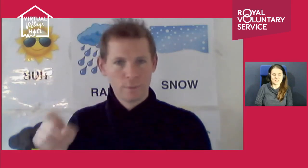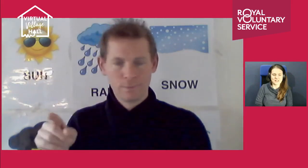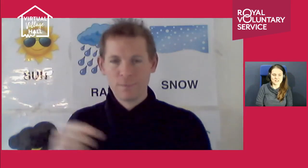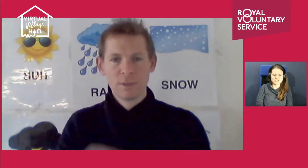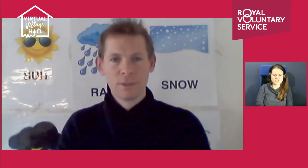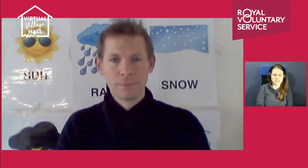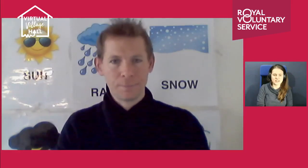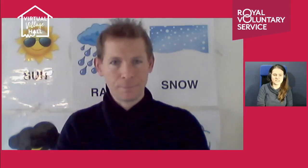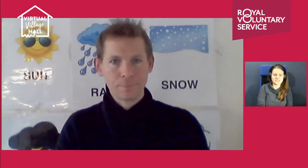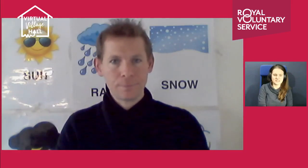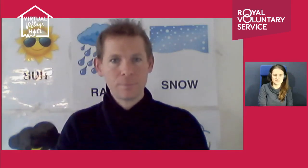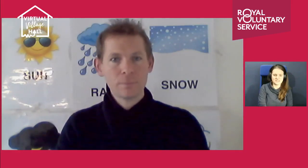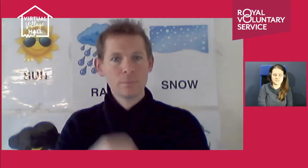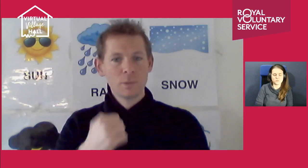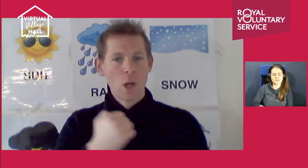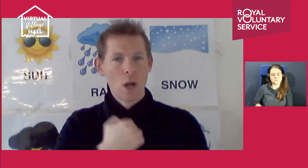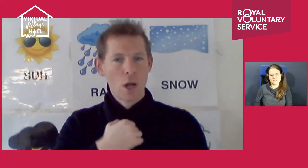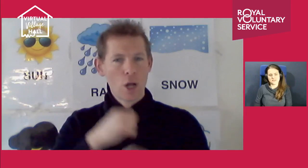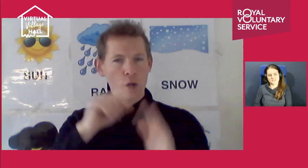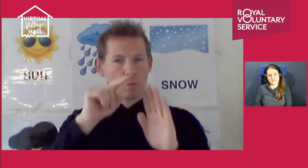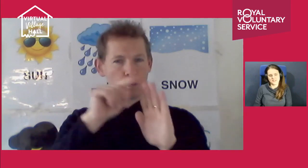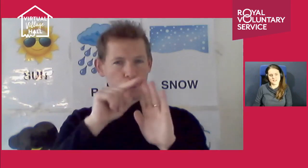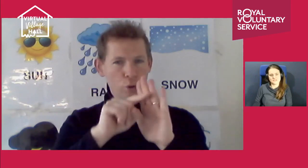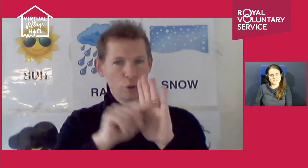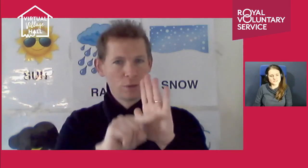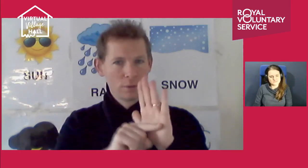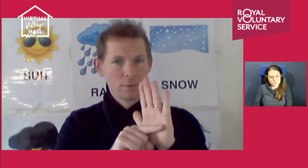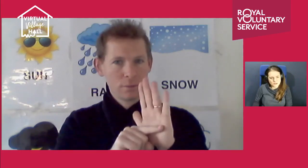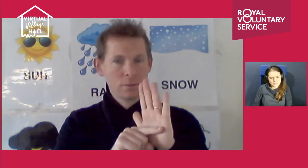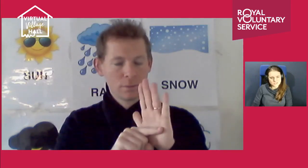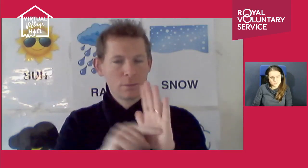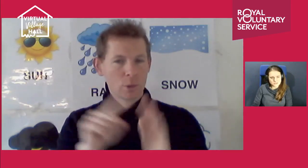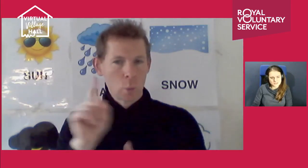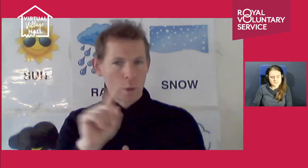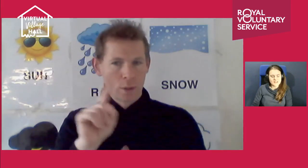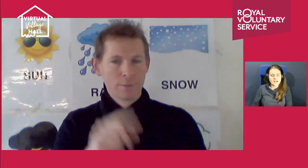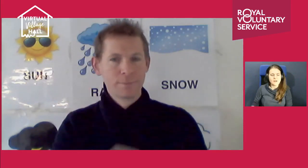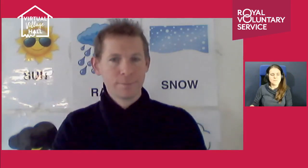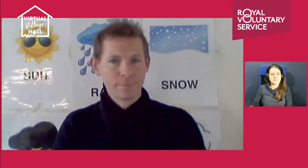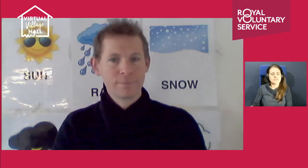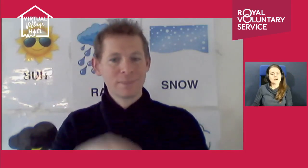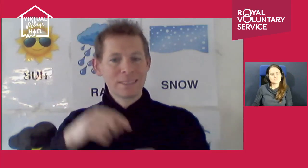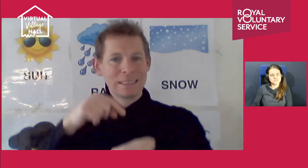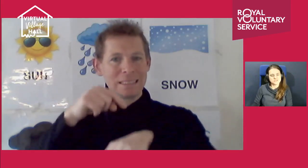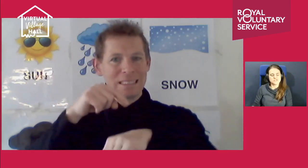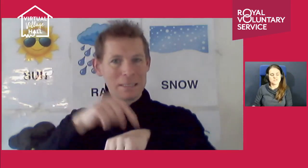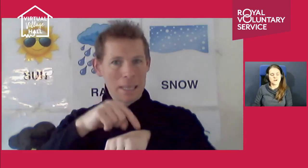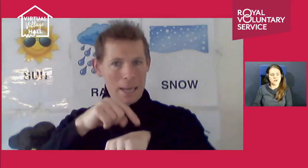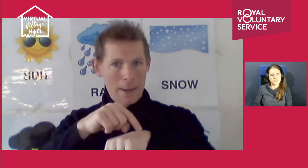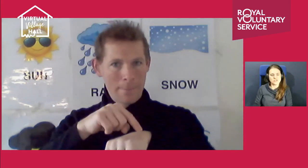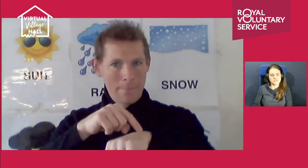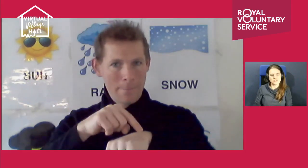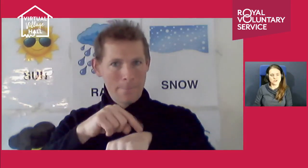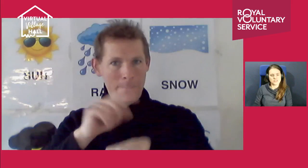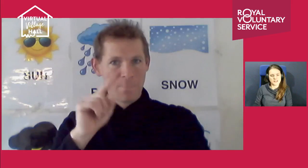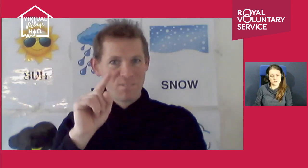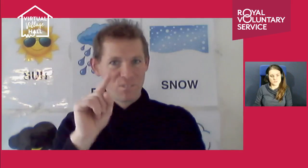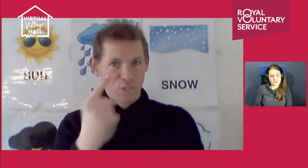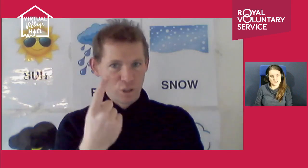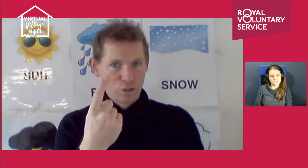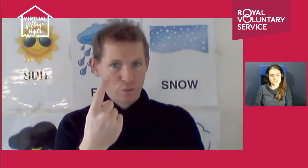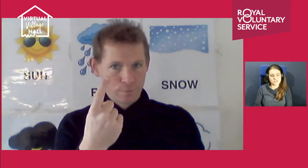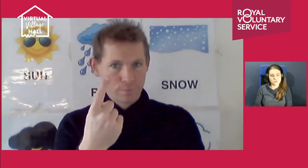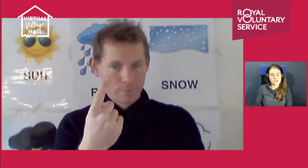has tenses, whereas BSL has very different way of showing it. But there are rules of how the